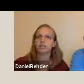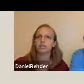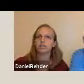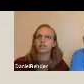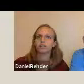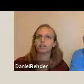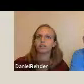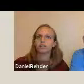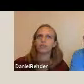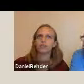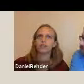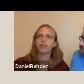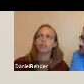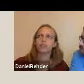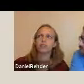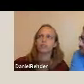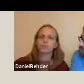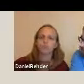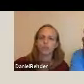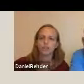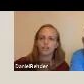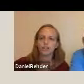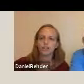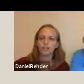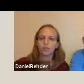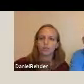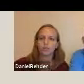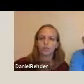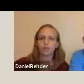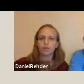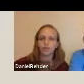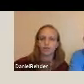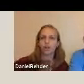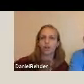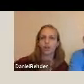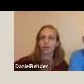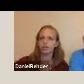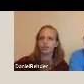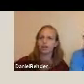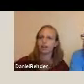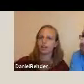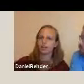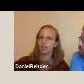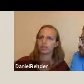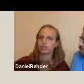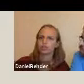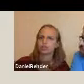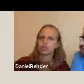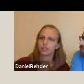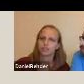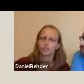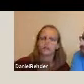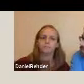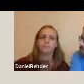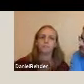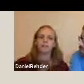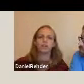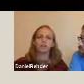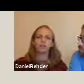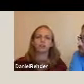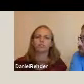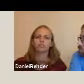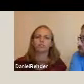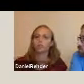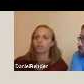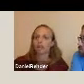and it gave us an opportunity to get a picture of what that actually looks like,